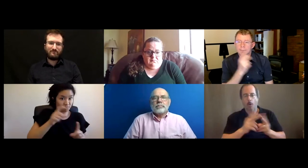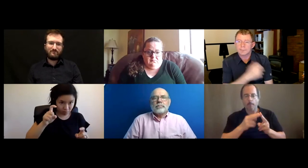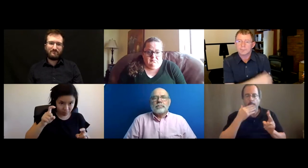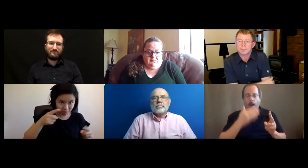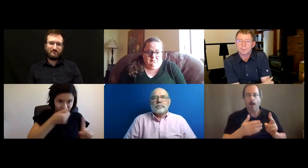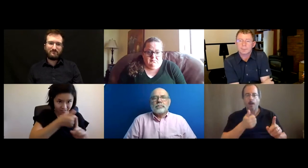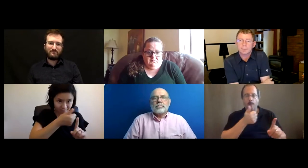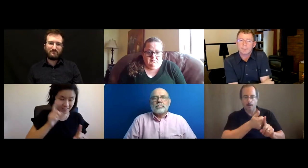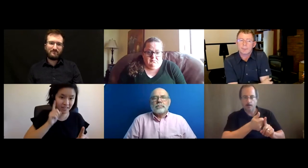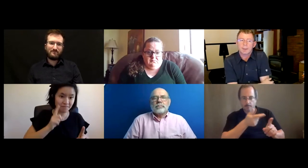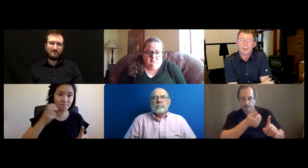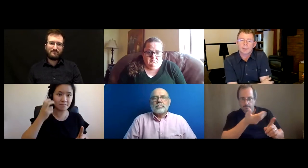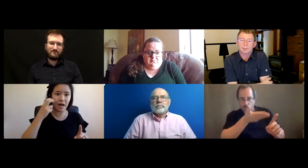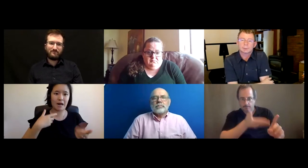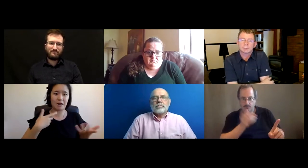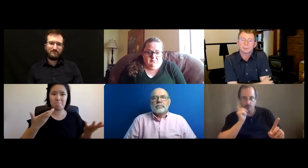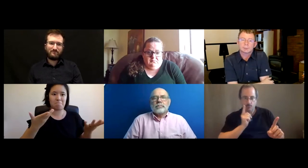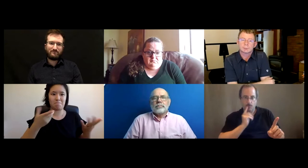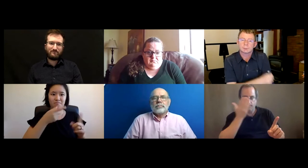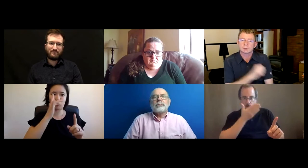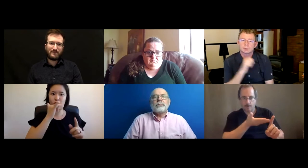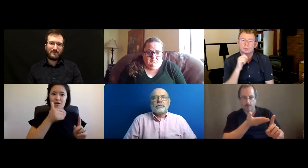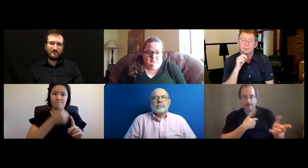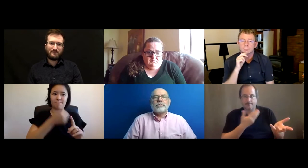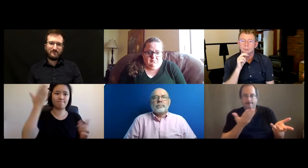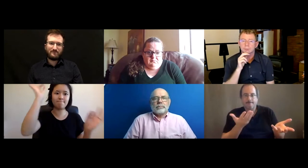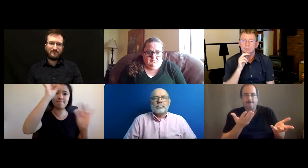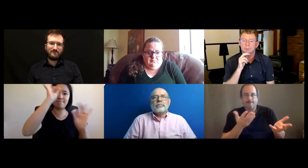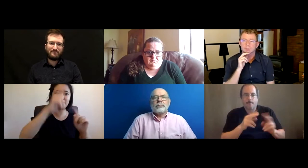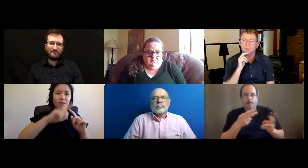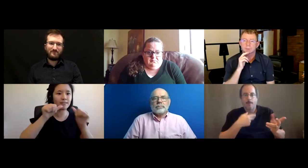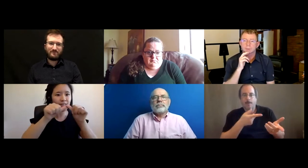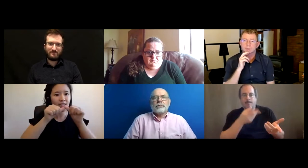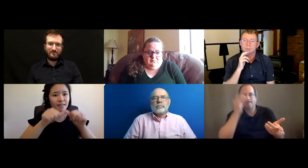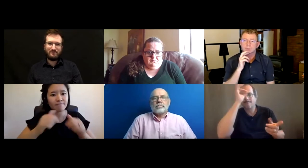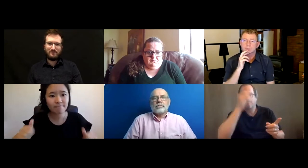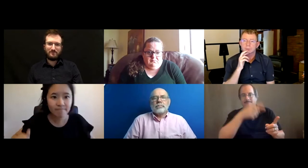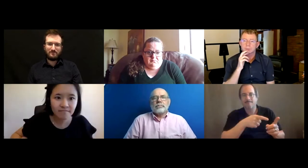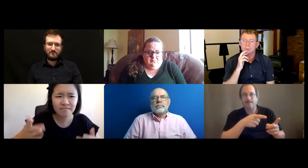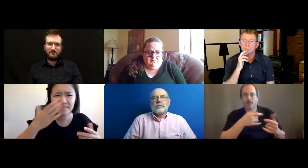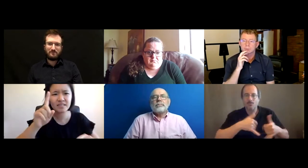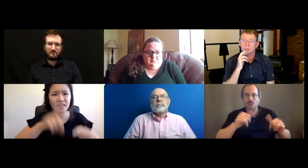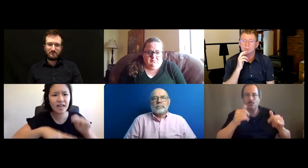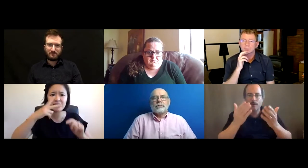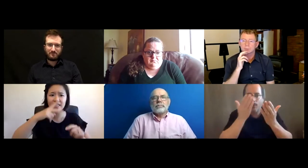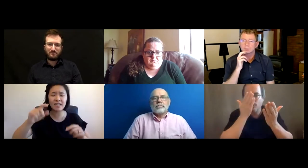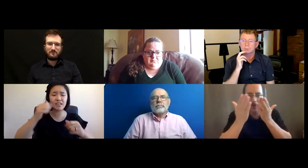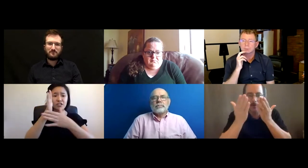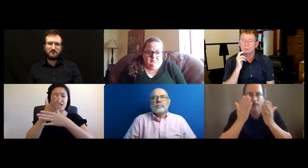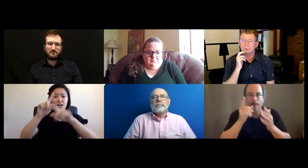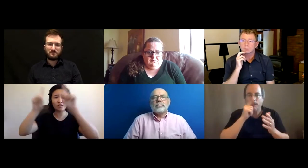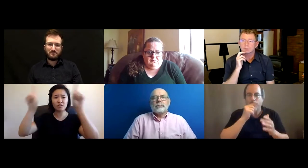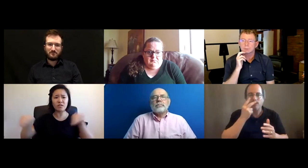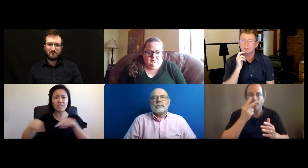perhaps need to move back. So we're often unaware of